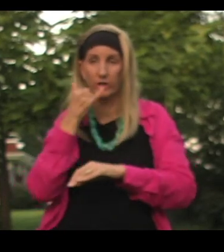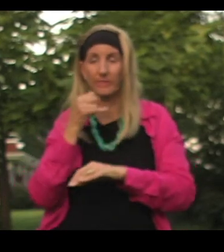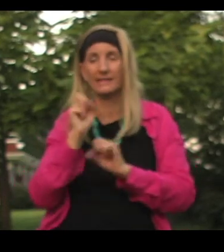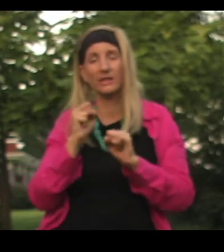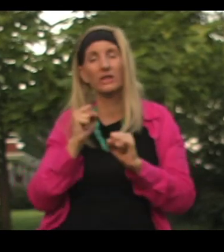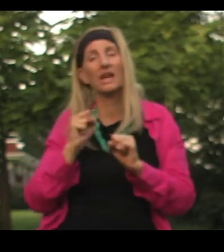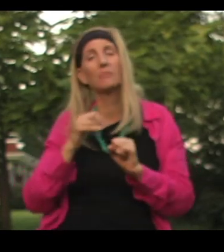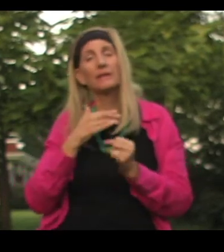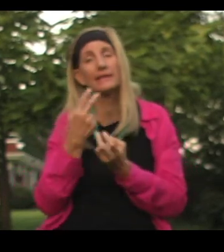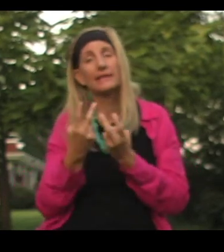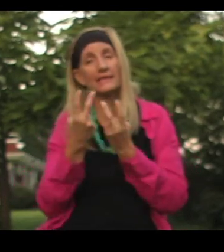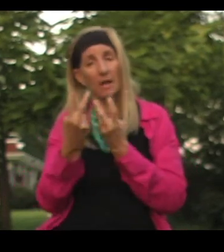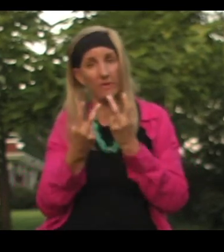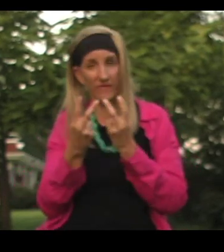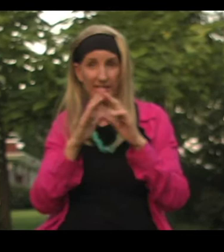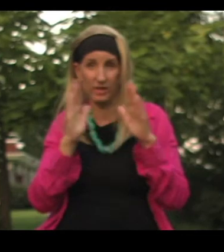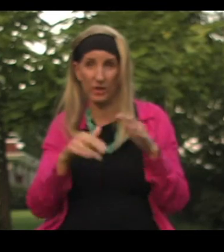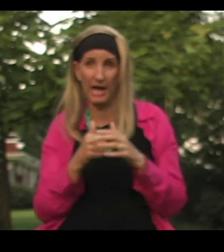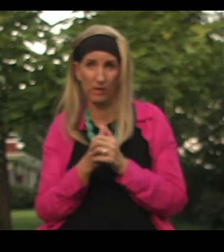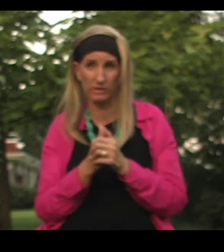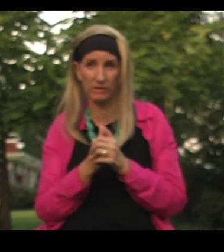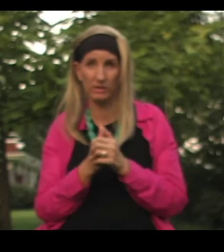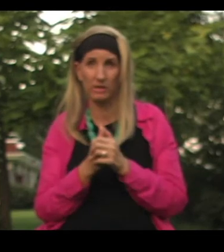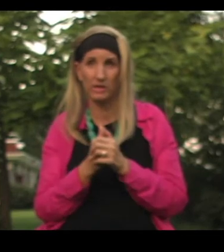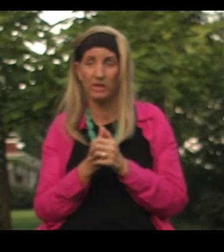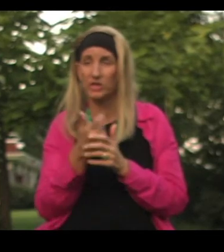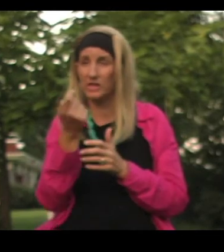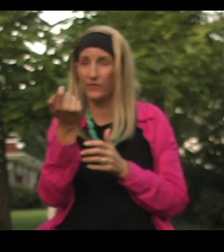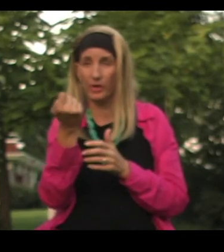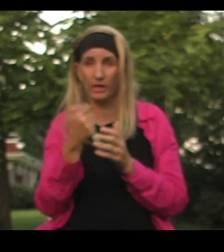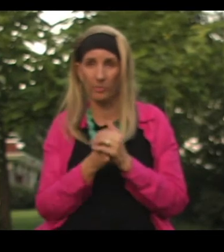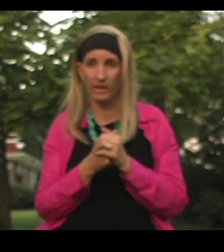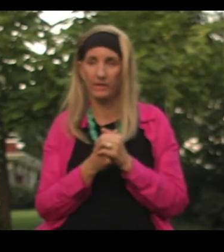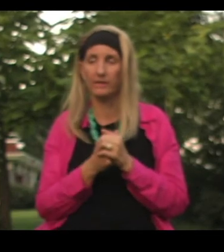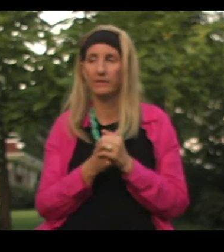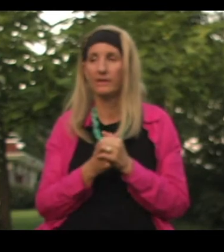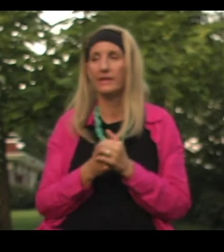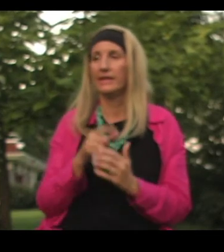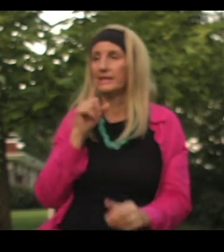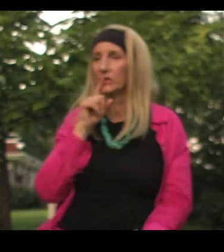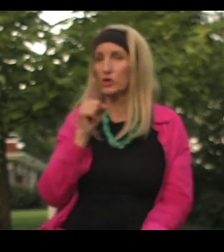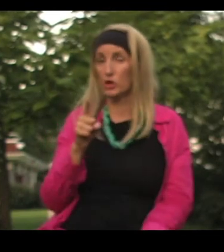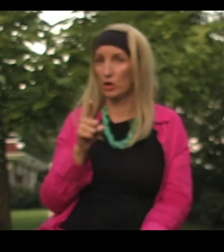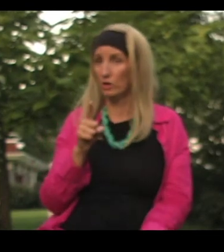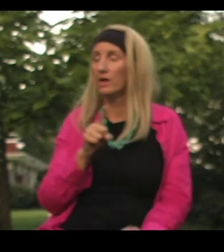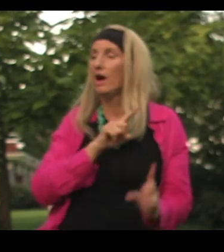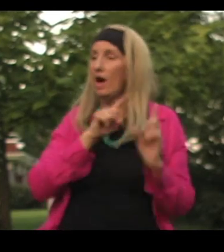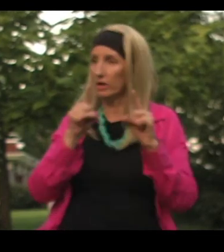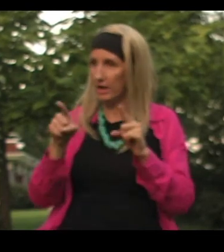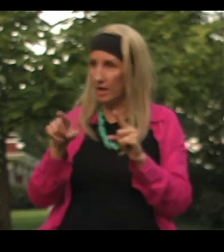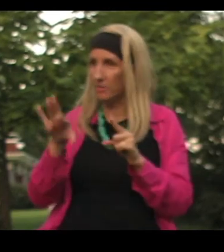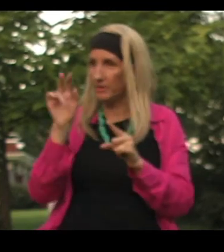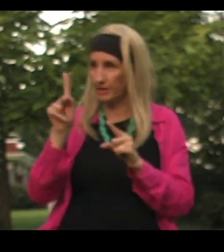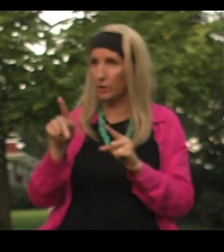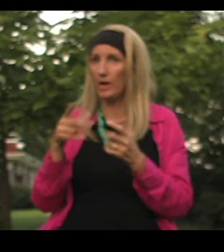him. I said, can I please come and visit your house? Just for a little bit. And he said, sure, I'll come and pick you up